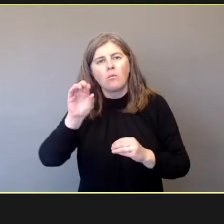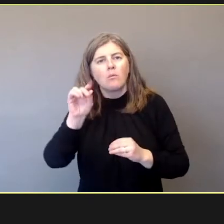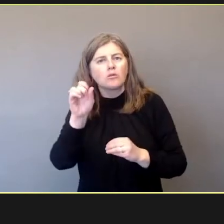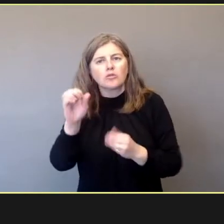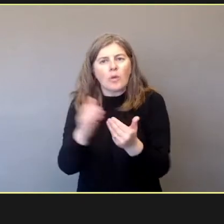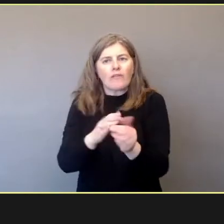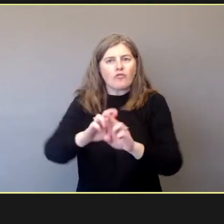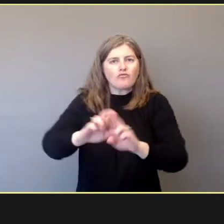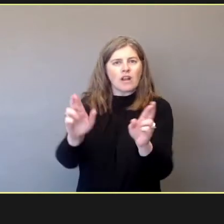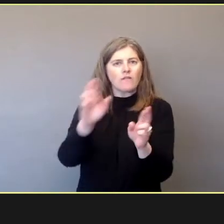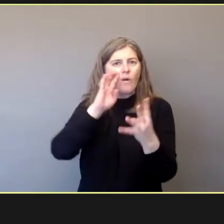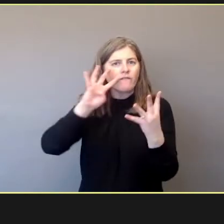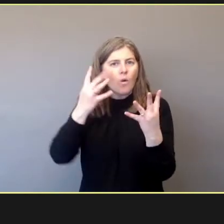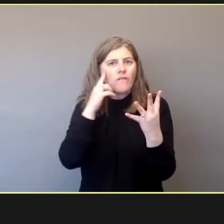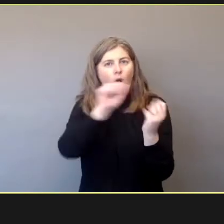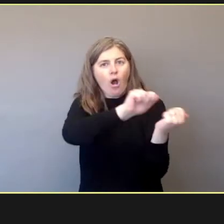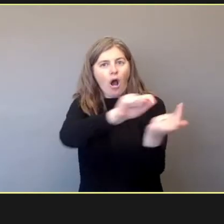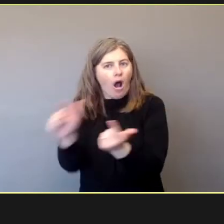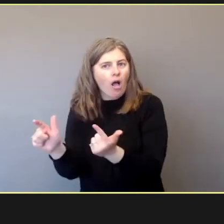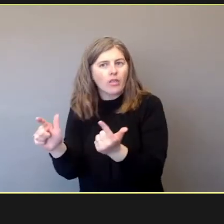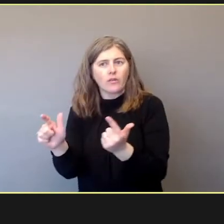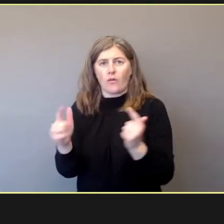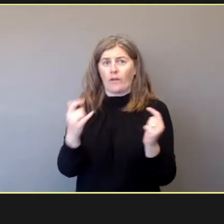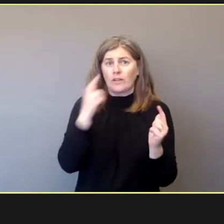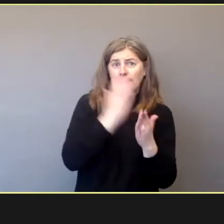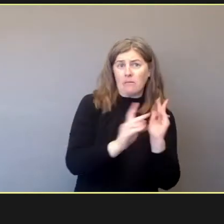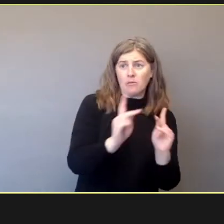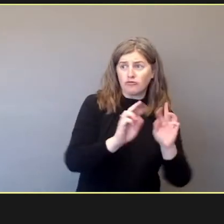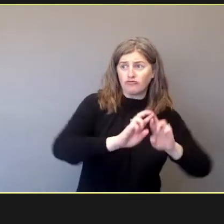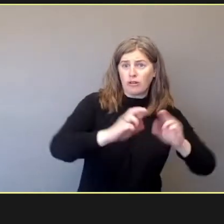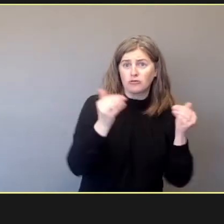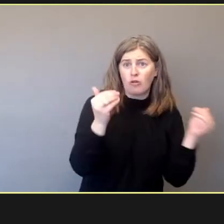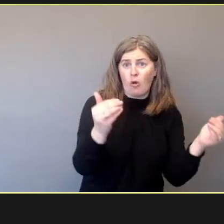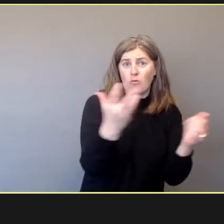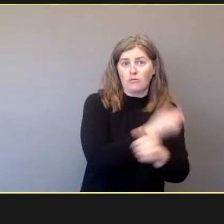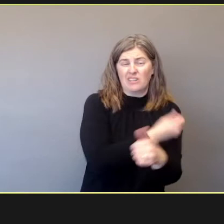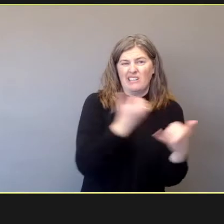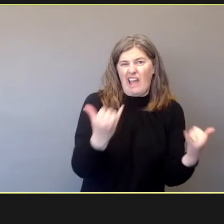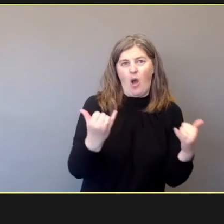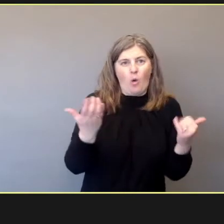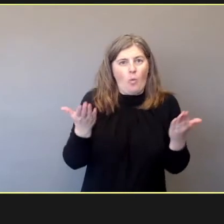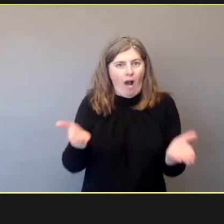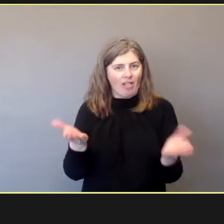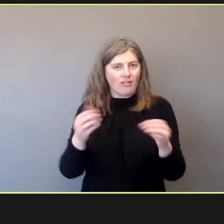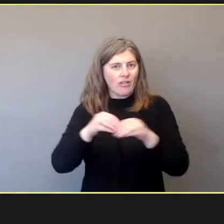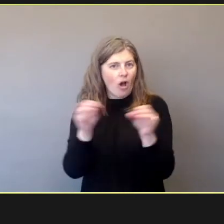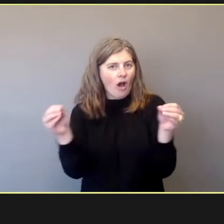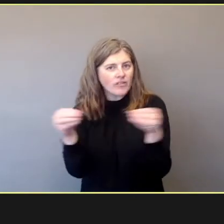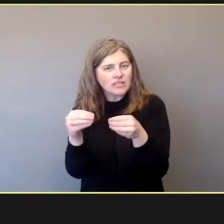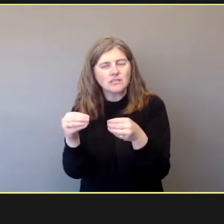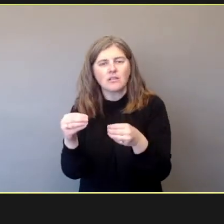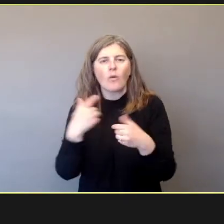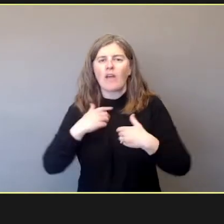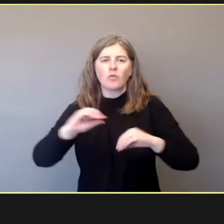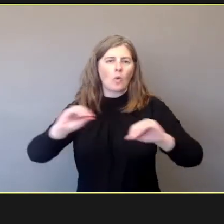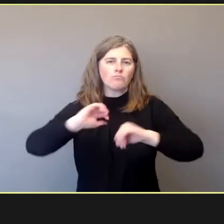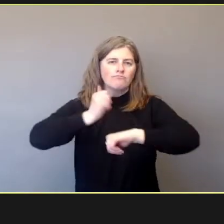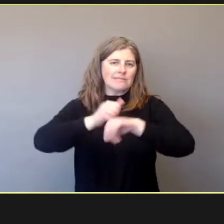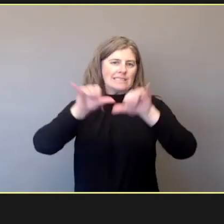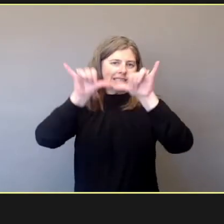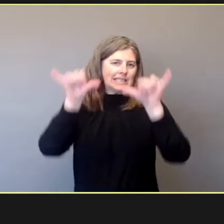everybody, or is due now for people right while they're in the office. So we don't have a system in place for